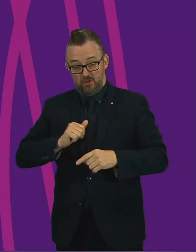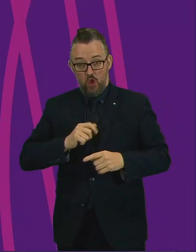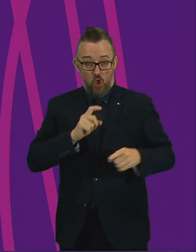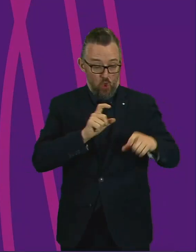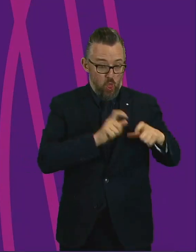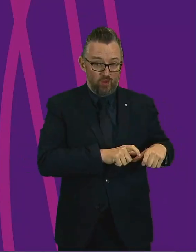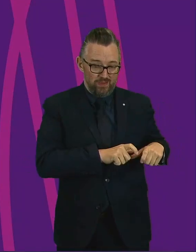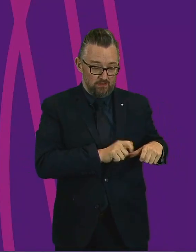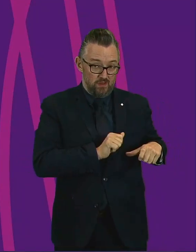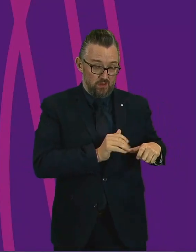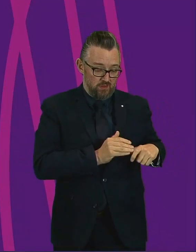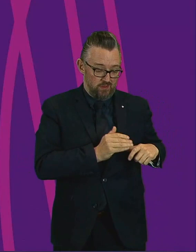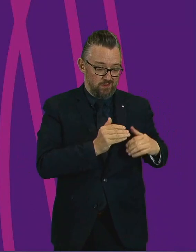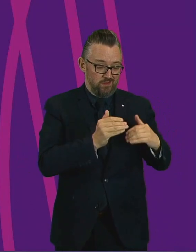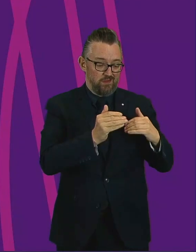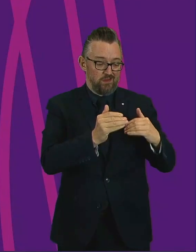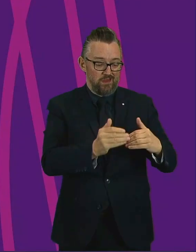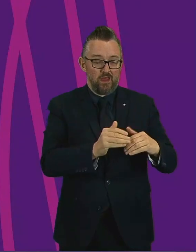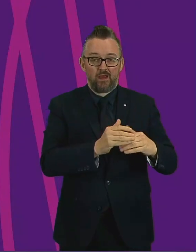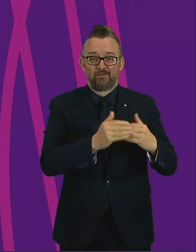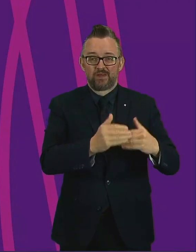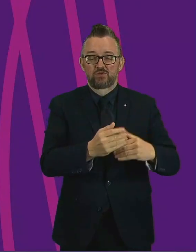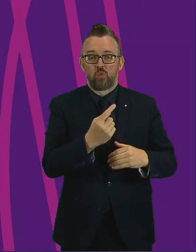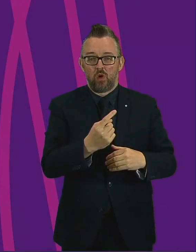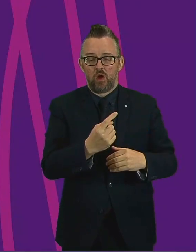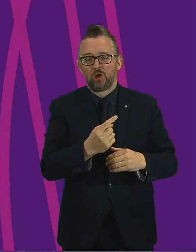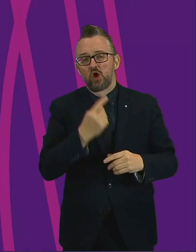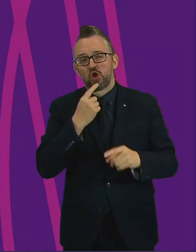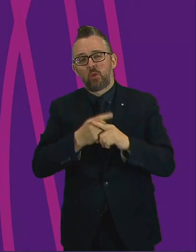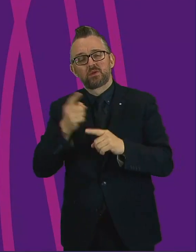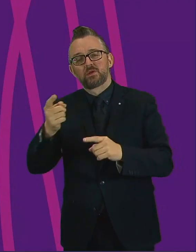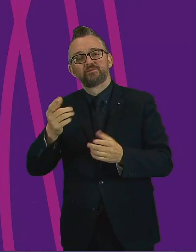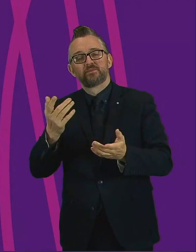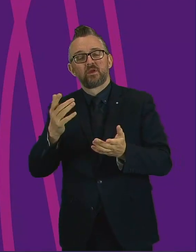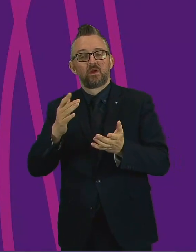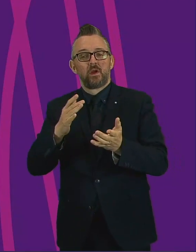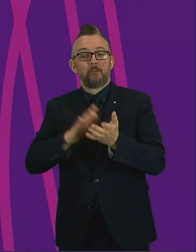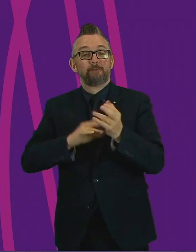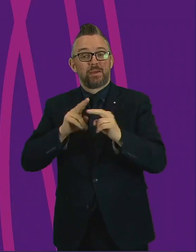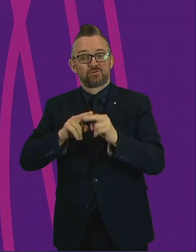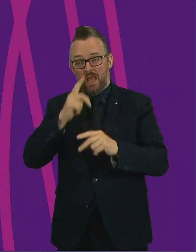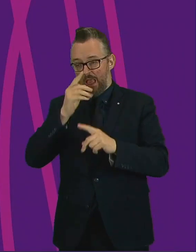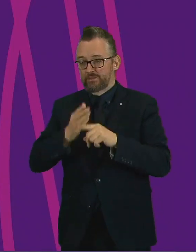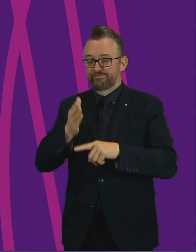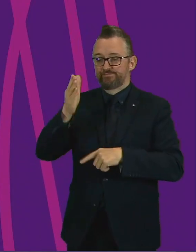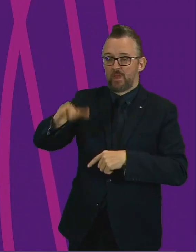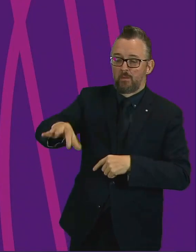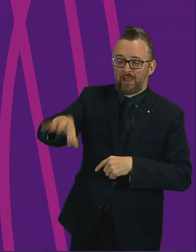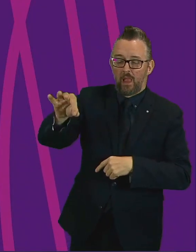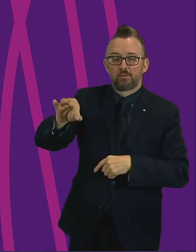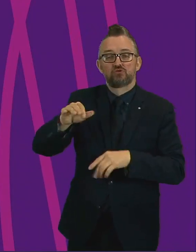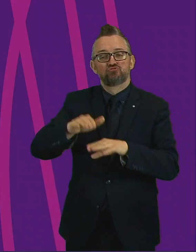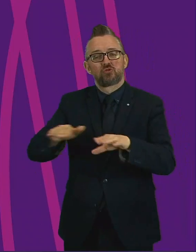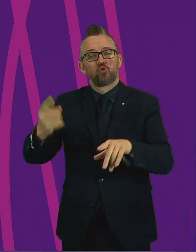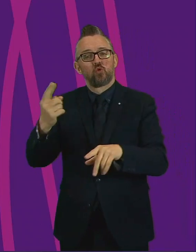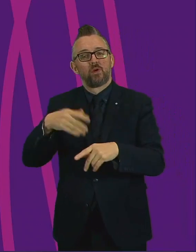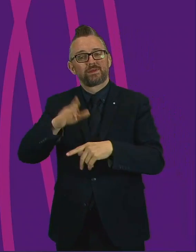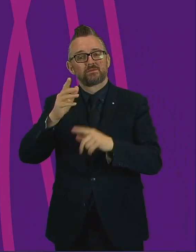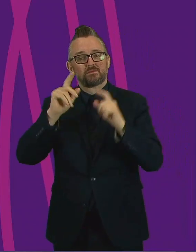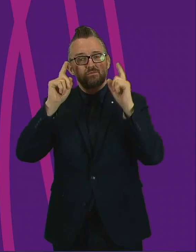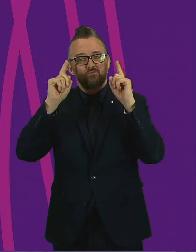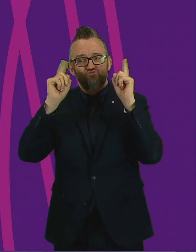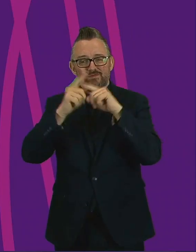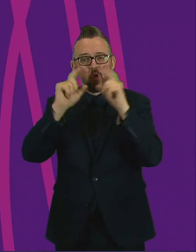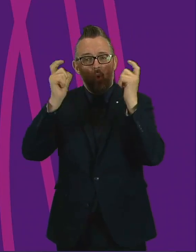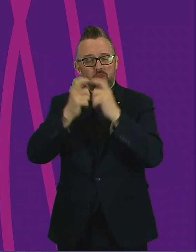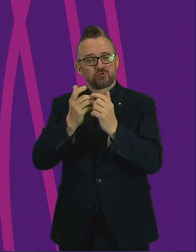lockdown, whether new guidance will be issued to allow parents to collect their student children and take them back to the family home. I've had many emails